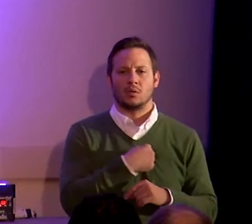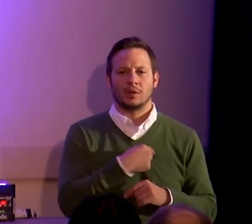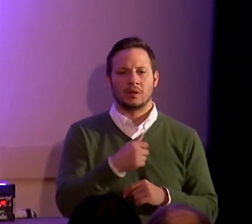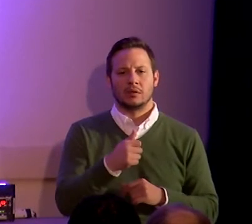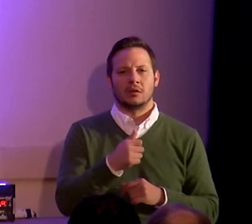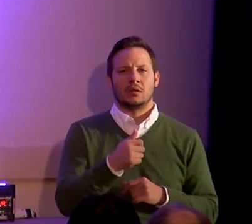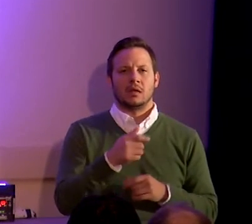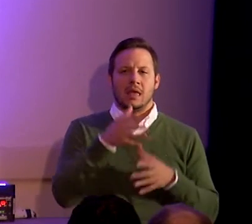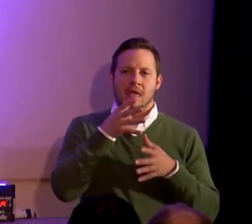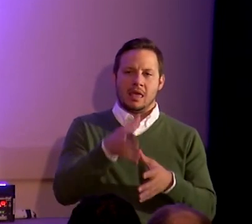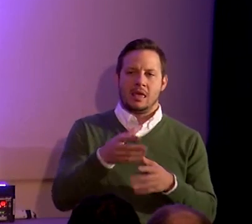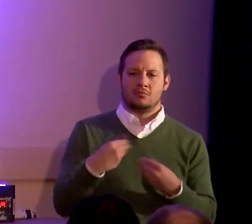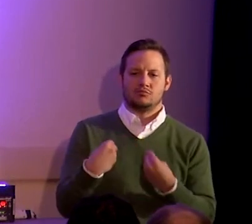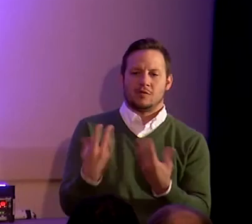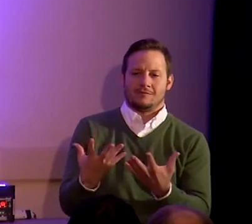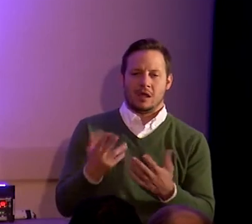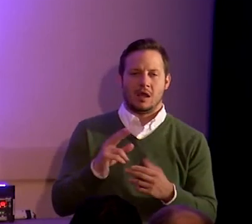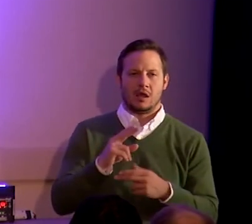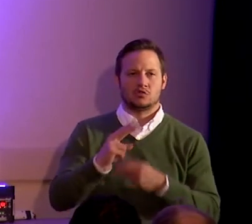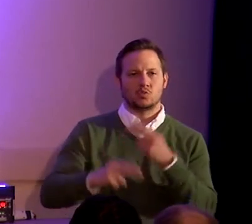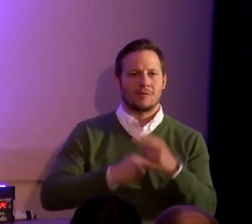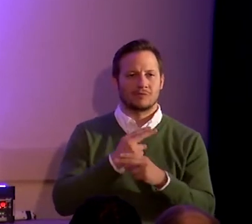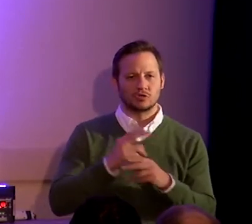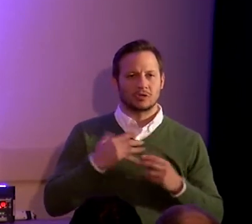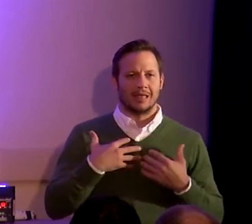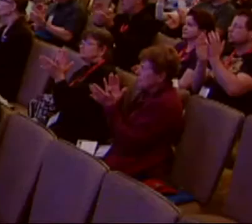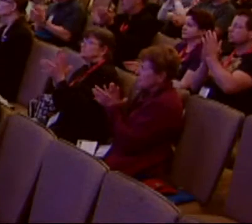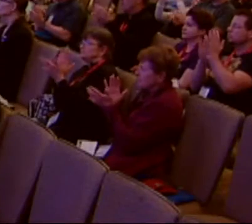health care that ought to be understood as a basic human right.